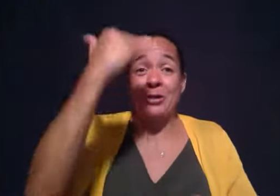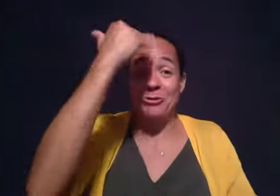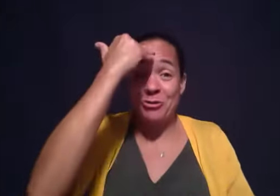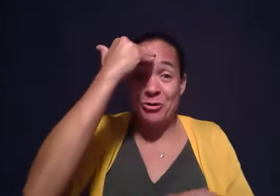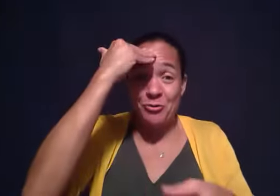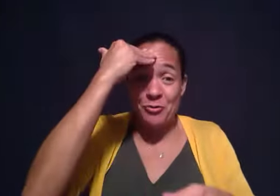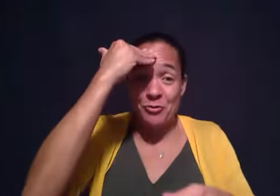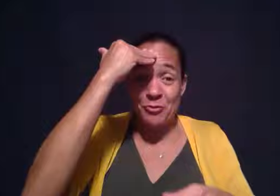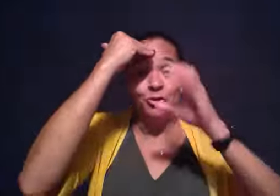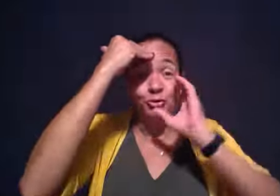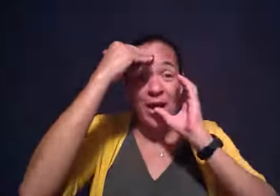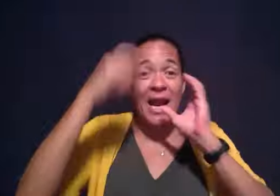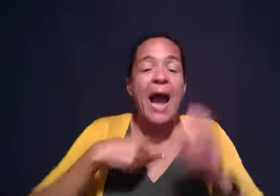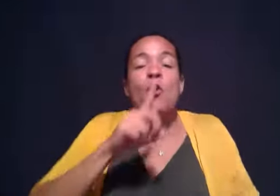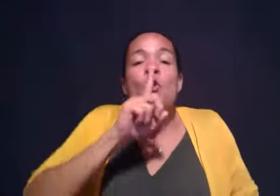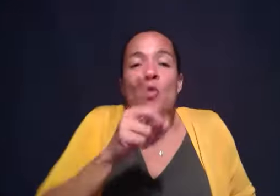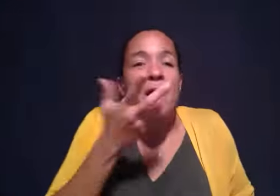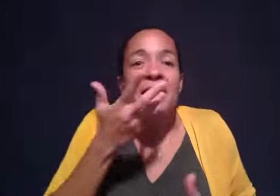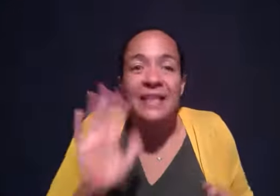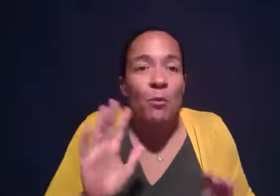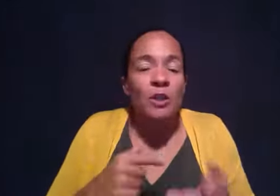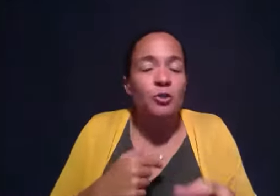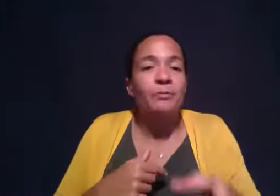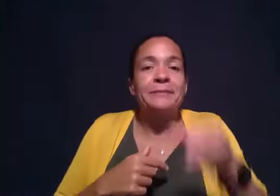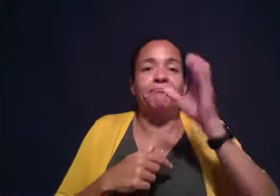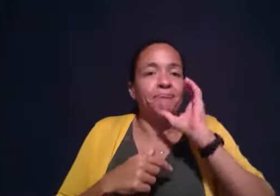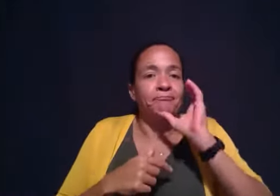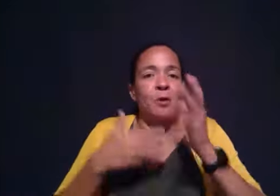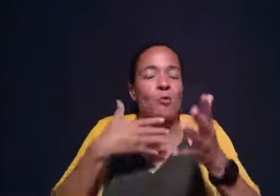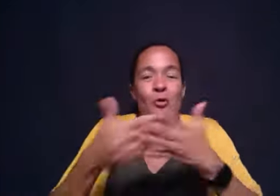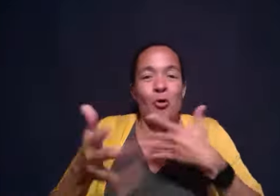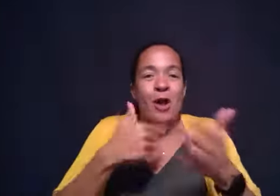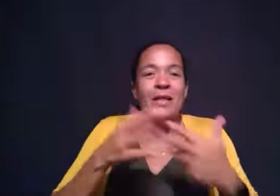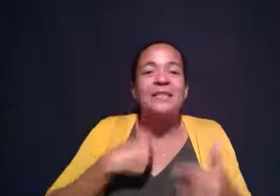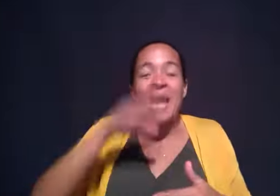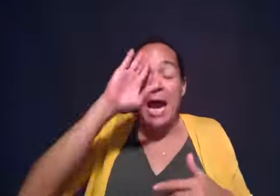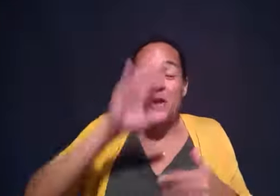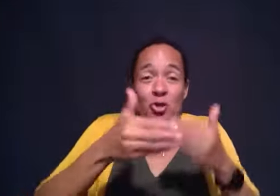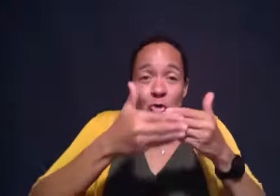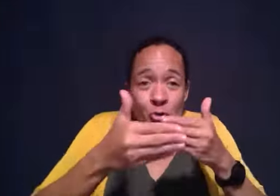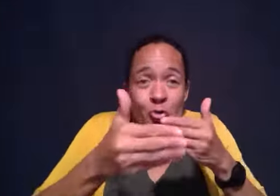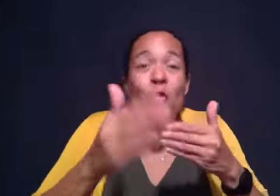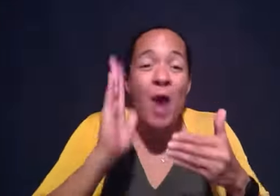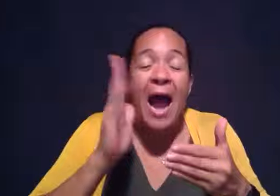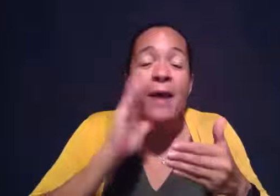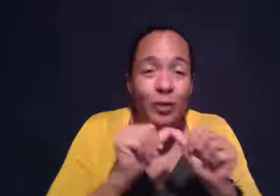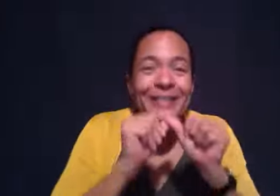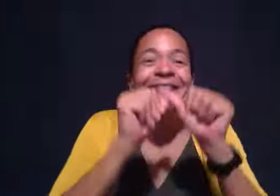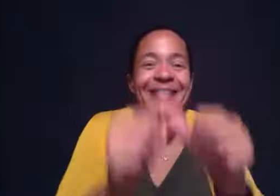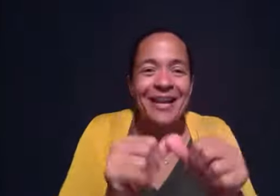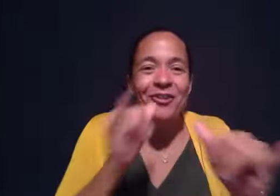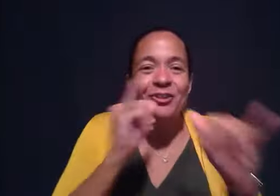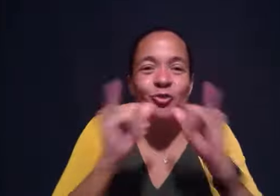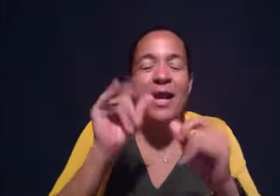and I knew that I would do it again unless something huge changed in my life. And so I came to